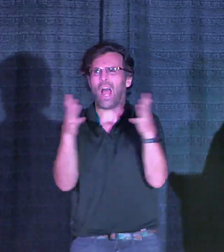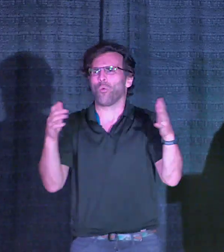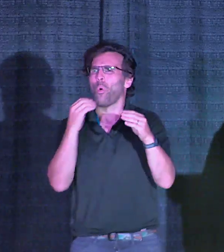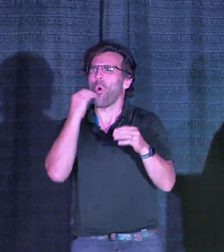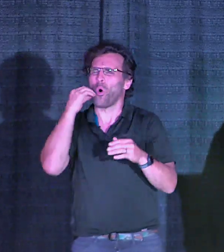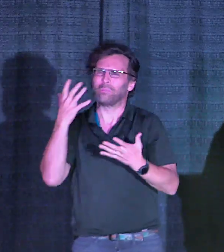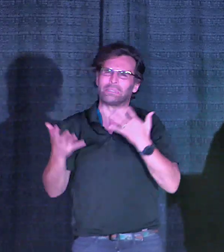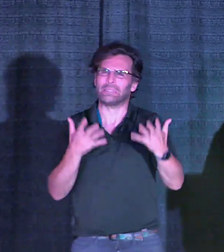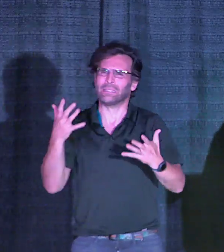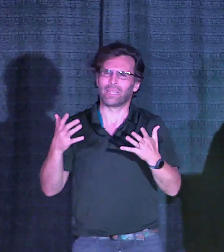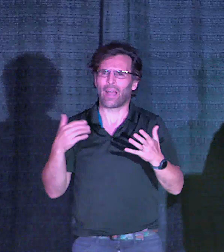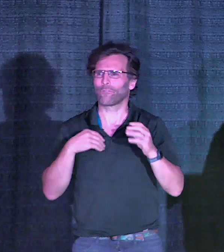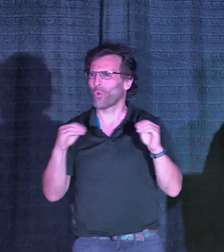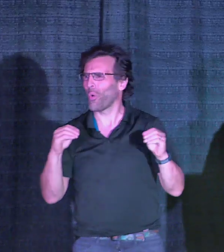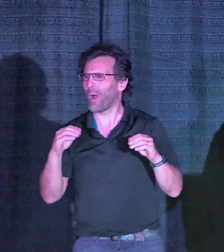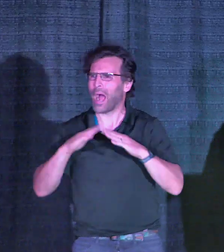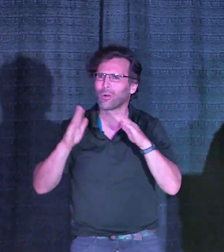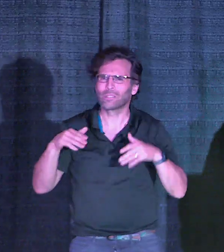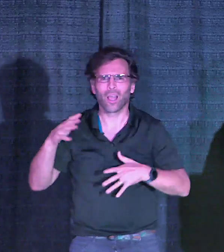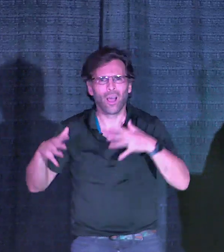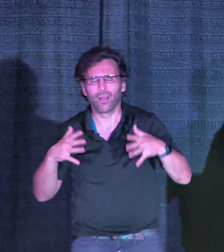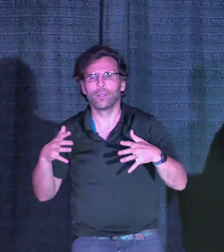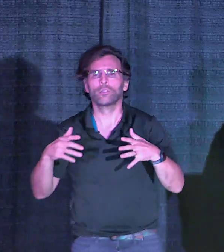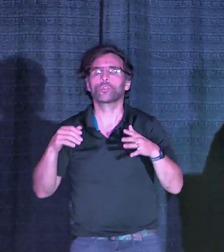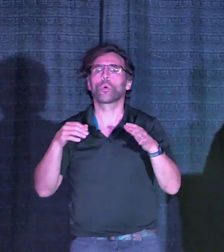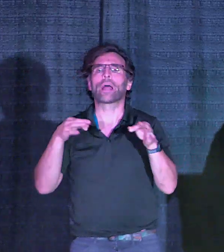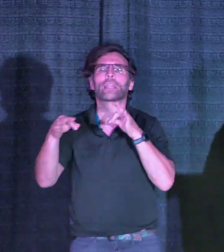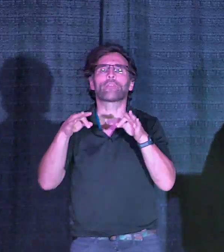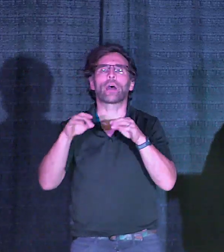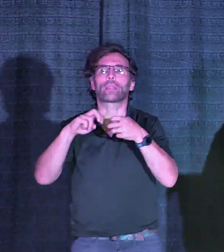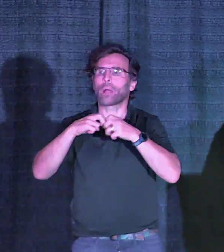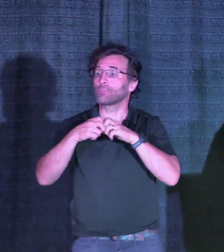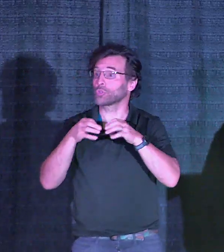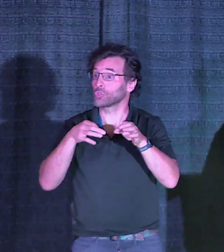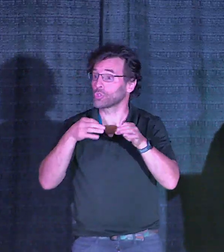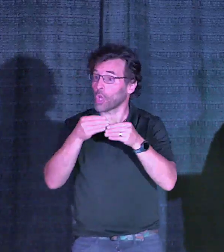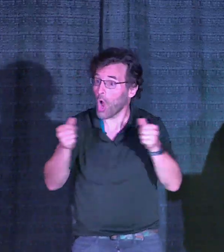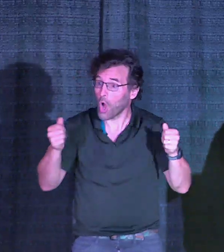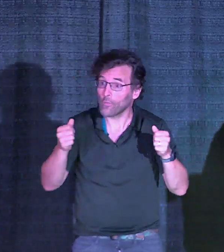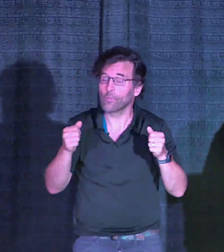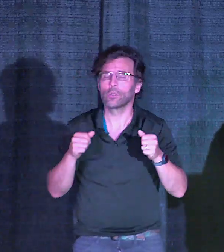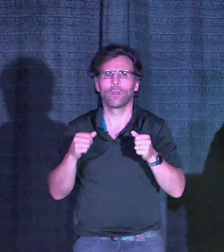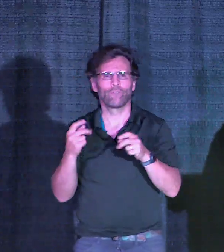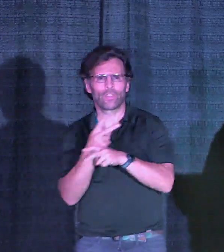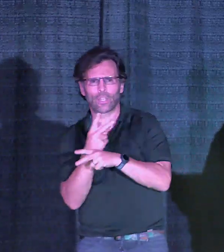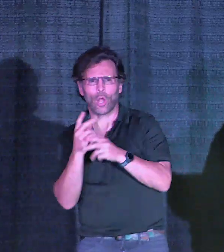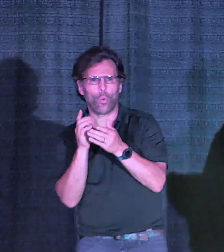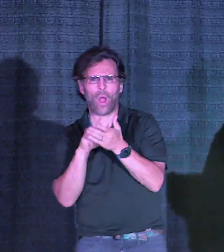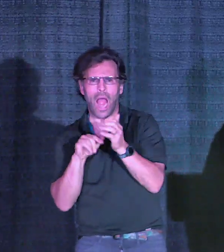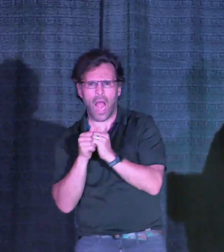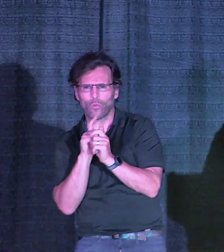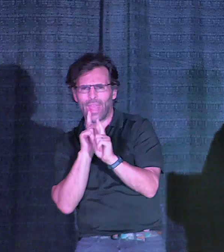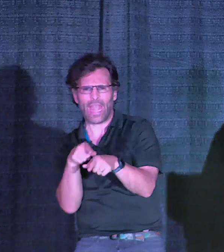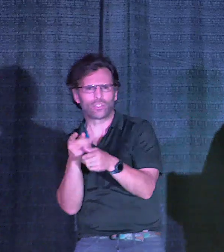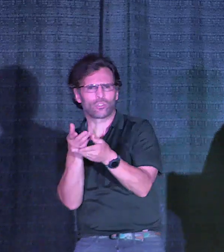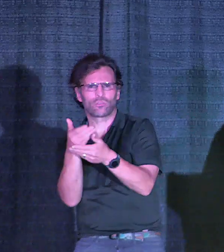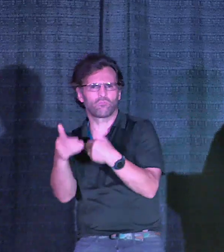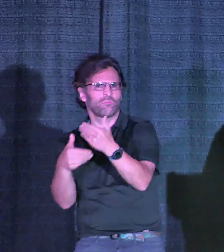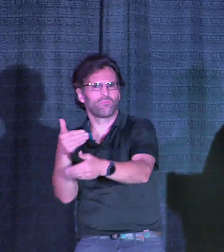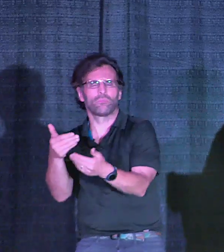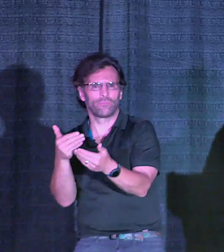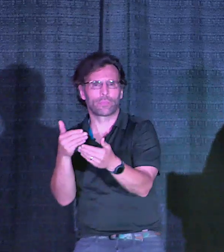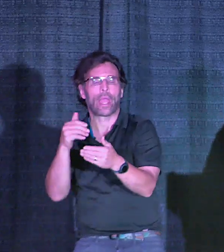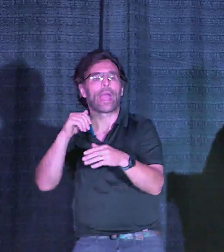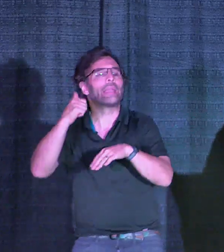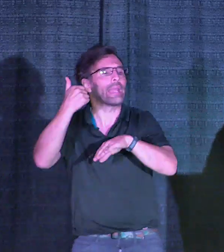instability to identify and describe the problems to be solved, design the solutions needed for those problems, and